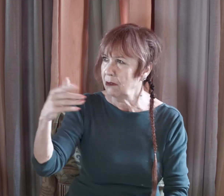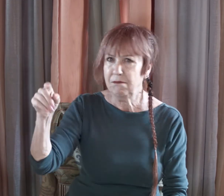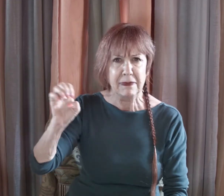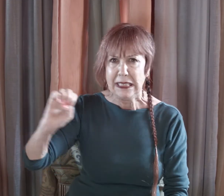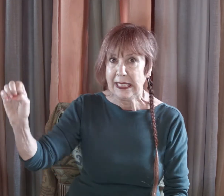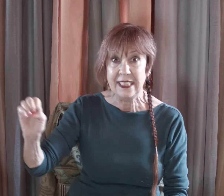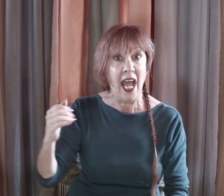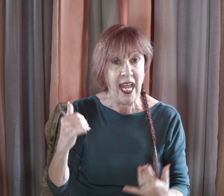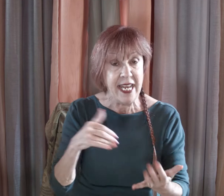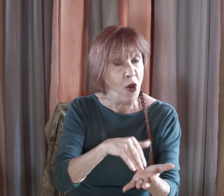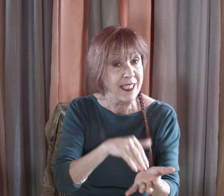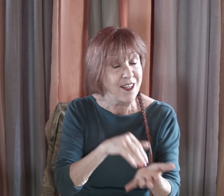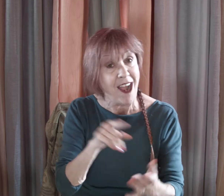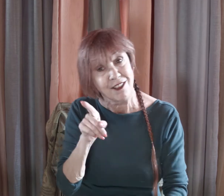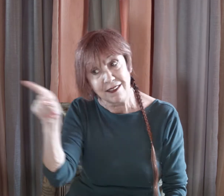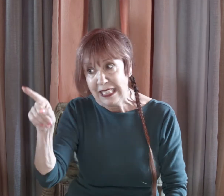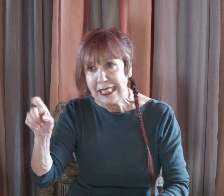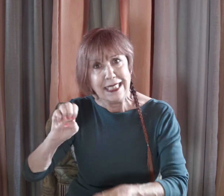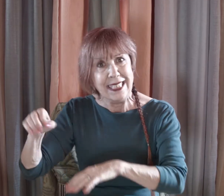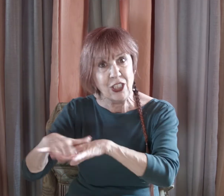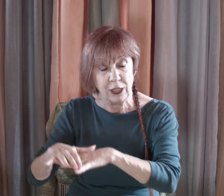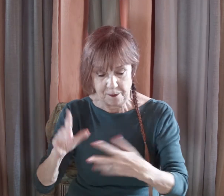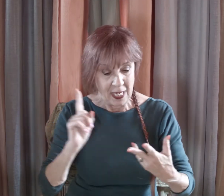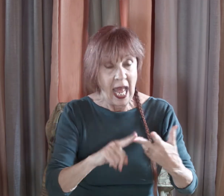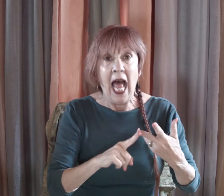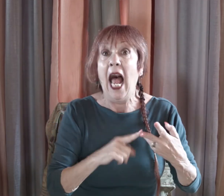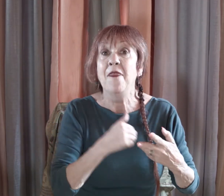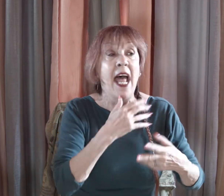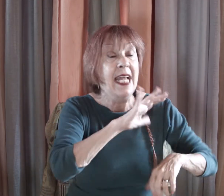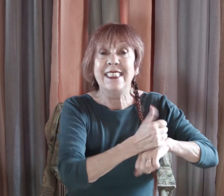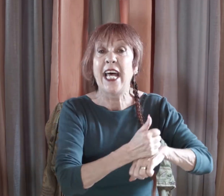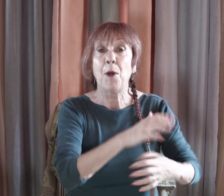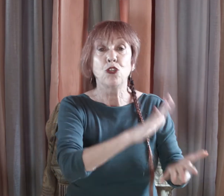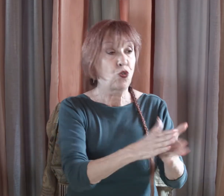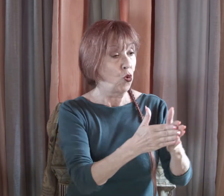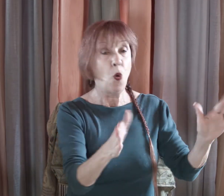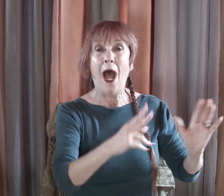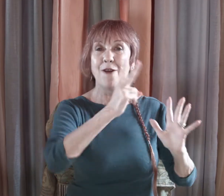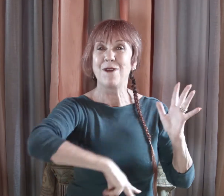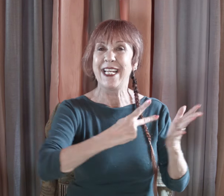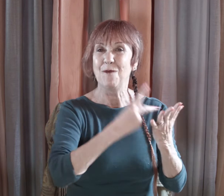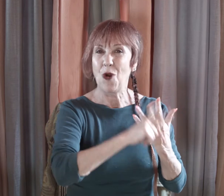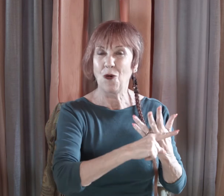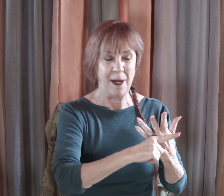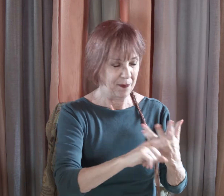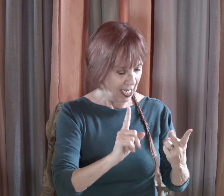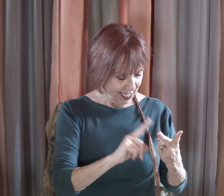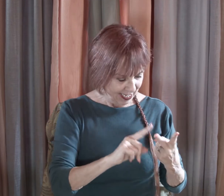that somewhere in the East and is a doctor somewhere in the East Coast today. And then we started a school-wide reading program, so that's one case. Another